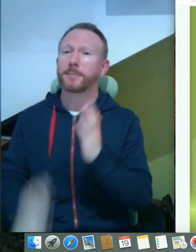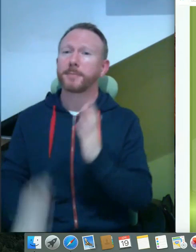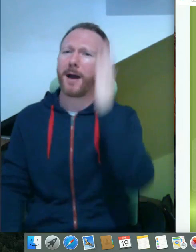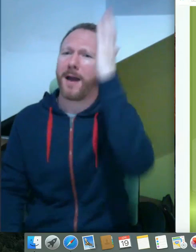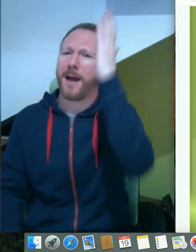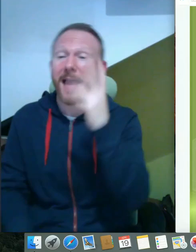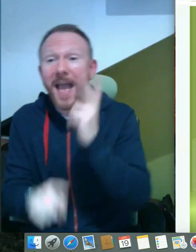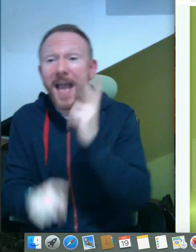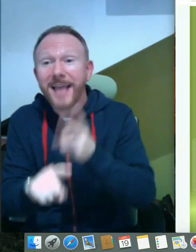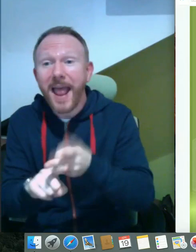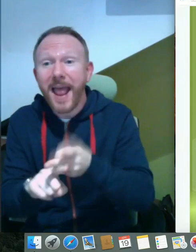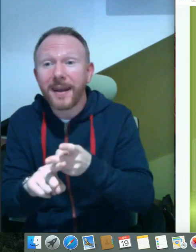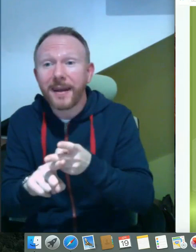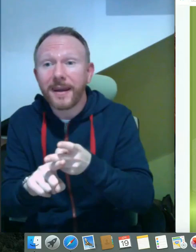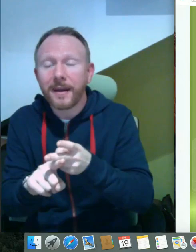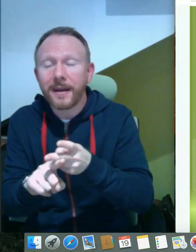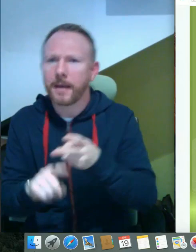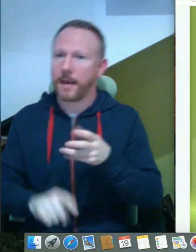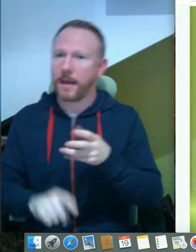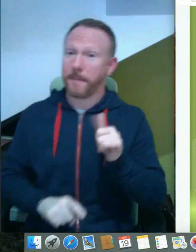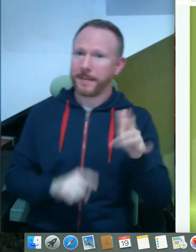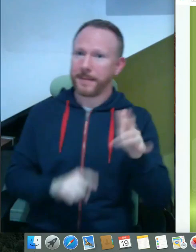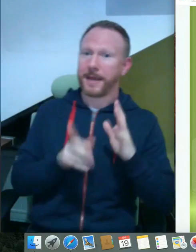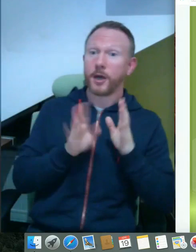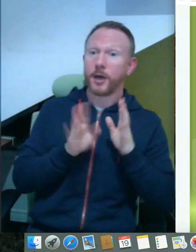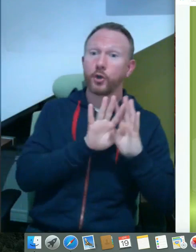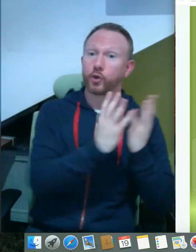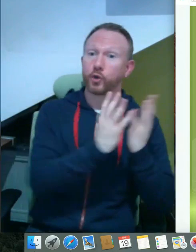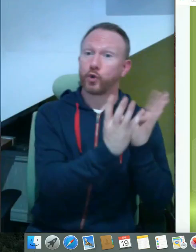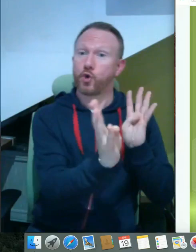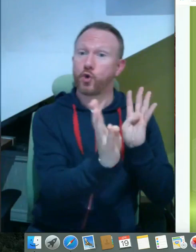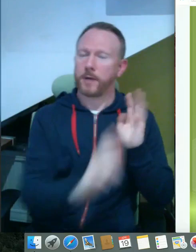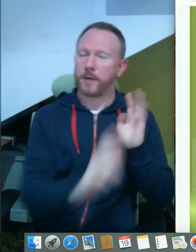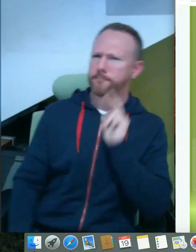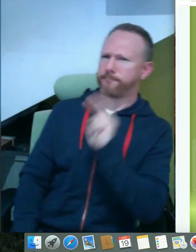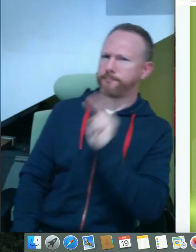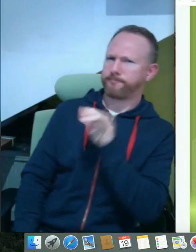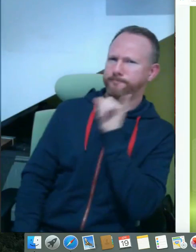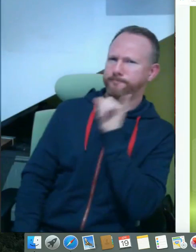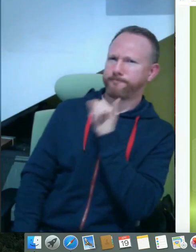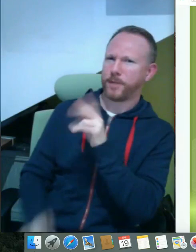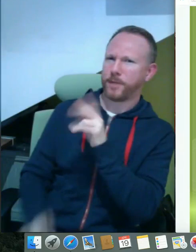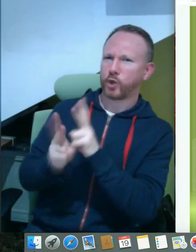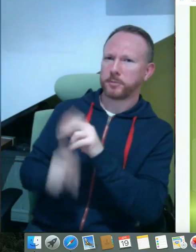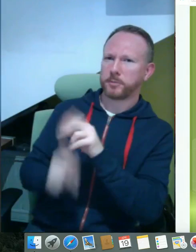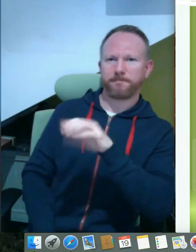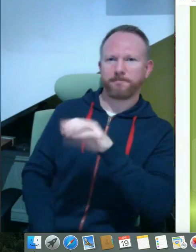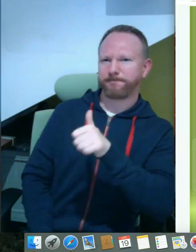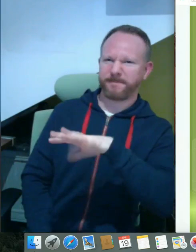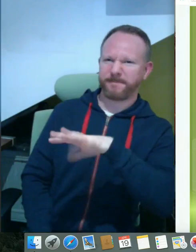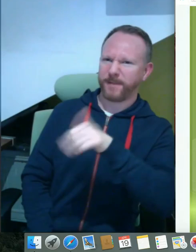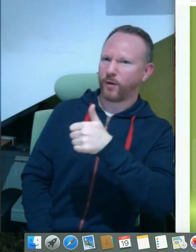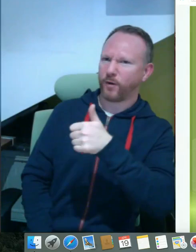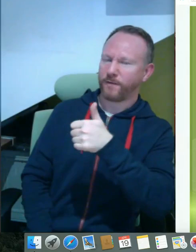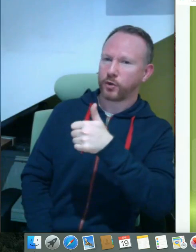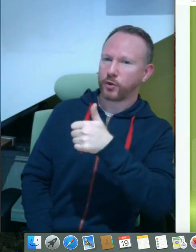how much faith the jury has in the interpretation, and that can actually change the course of a trial.